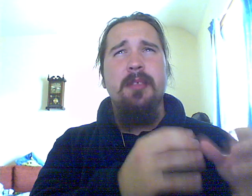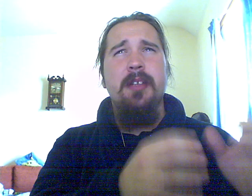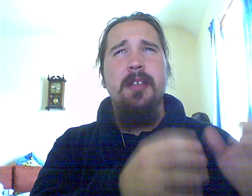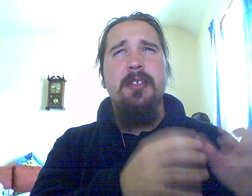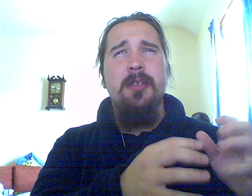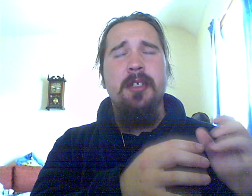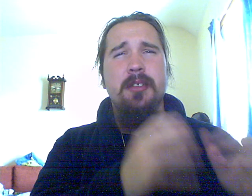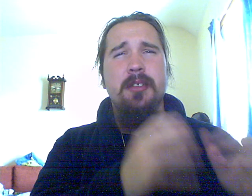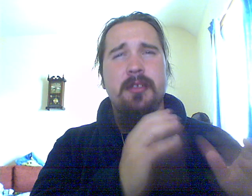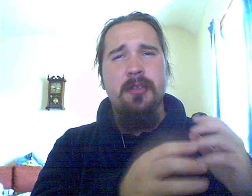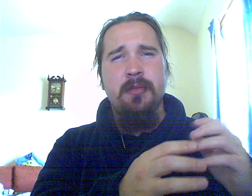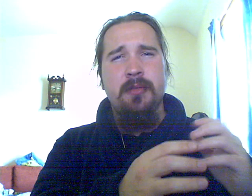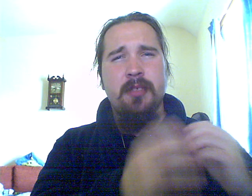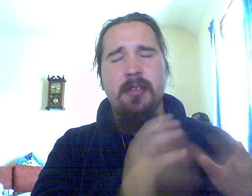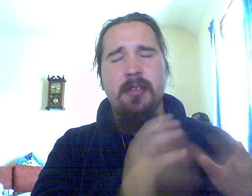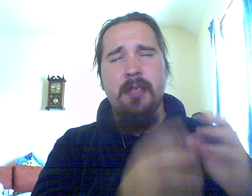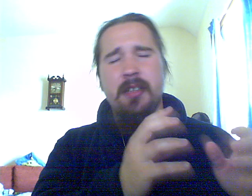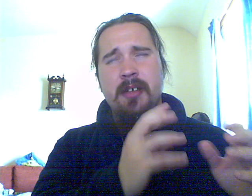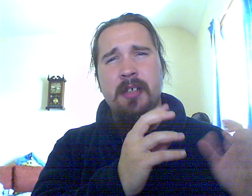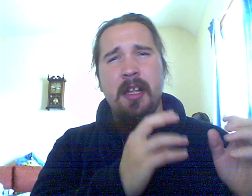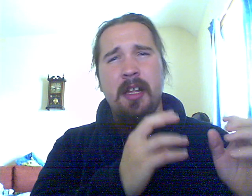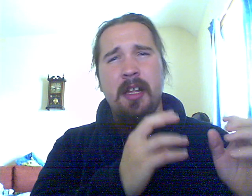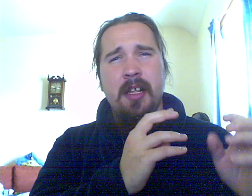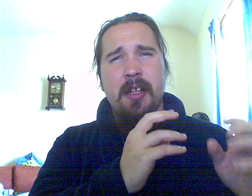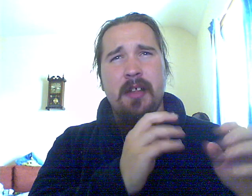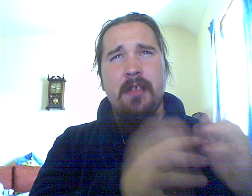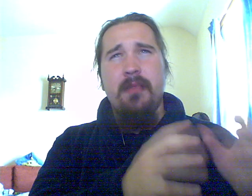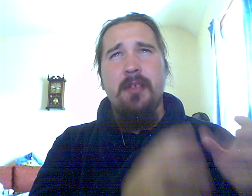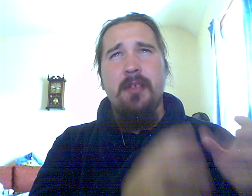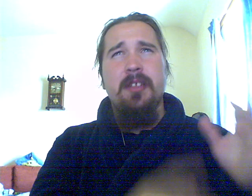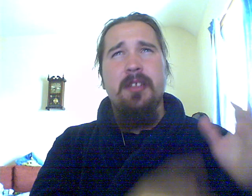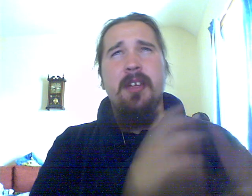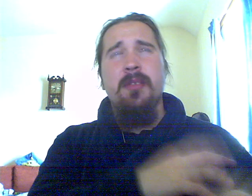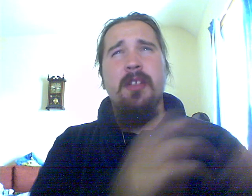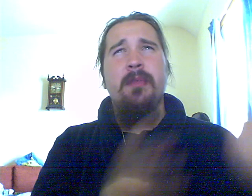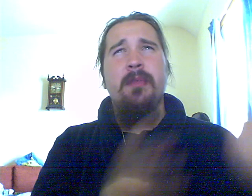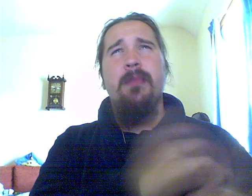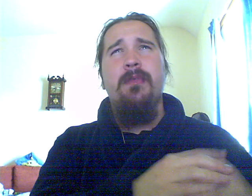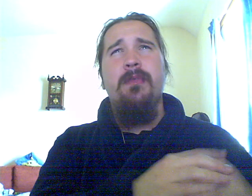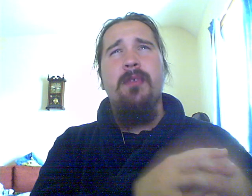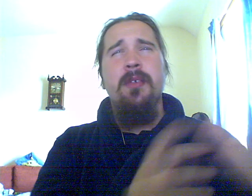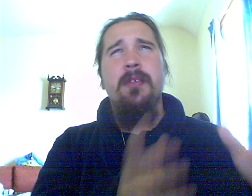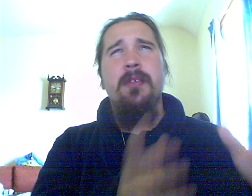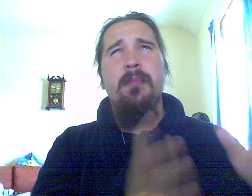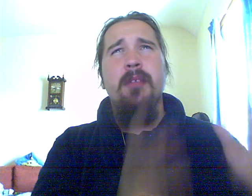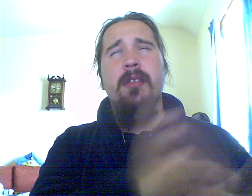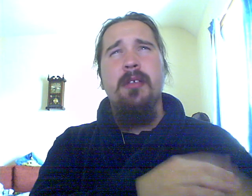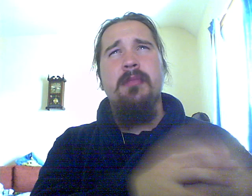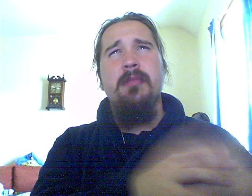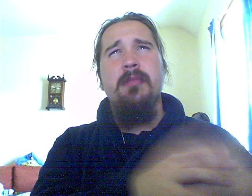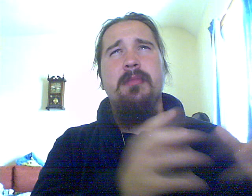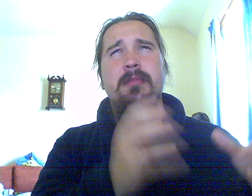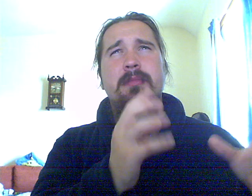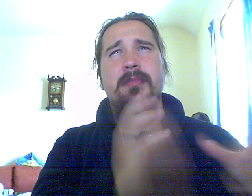explain the situation to Justin Timberlake's character, which the dad was in love with before his mother,